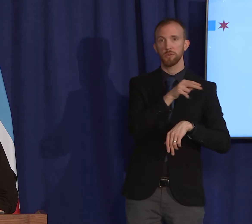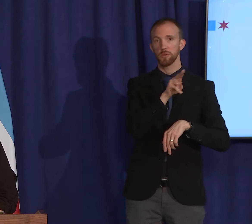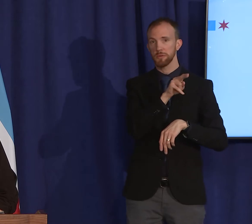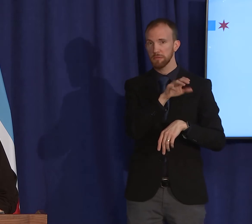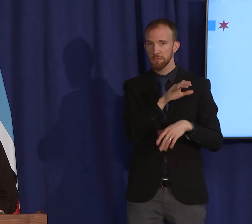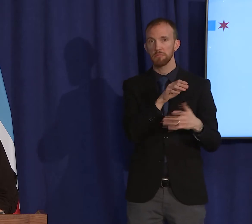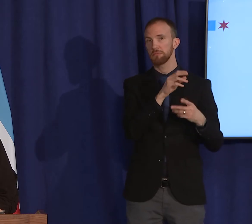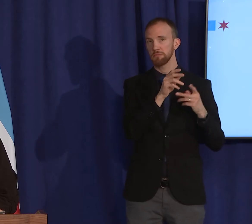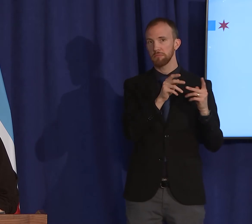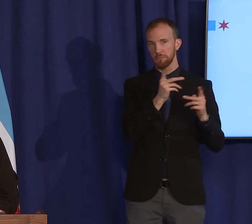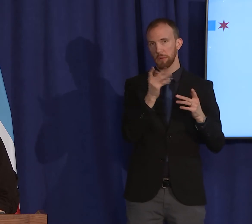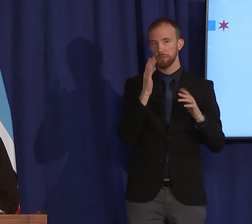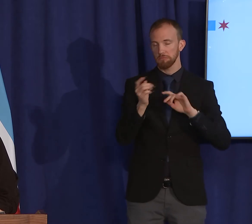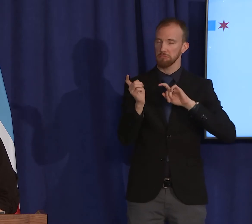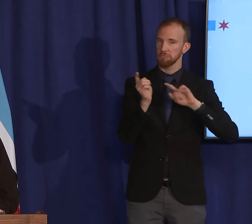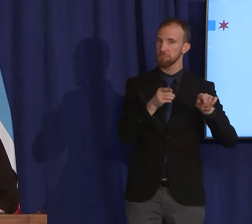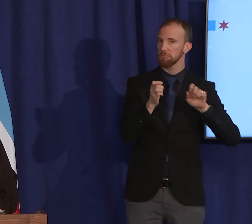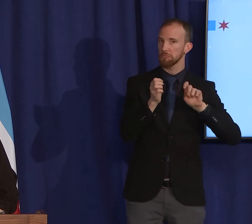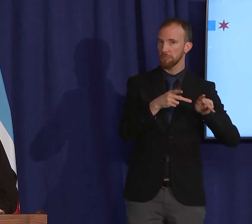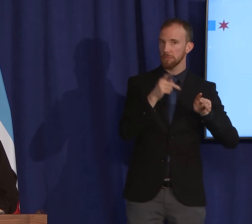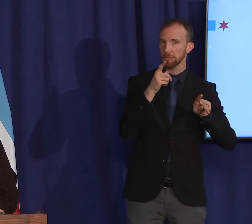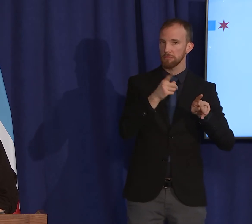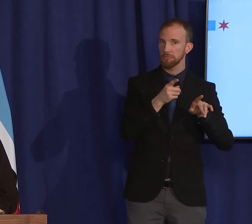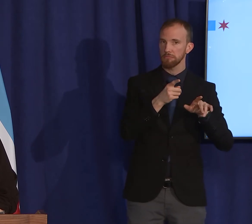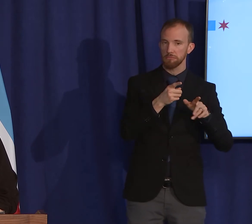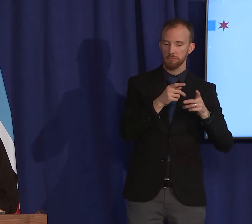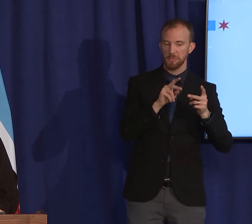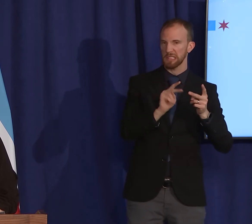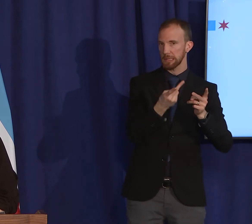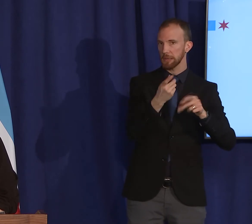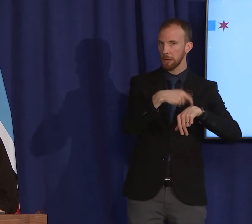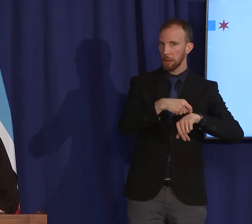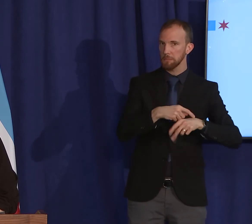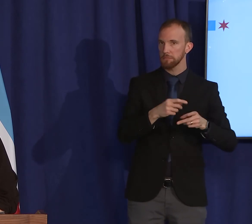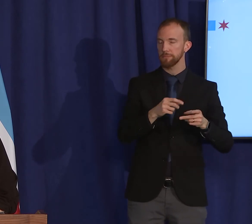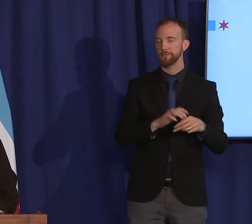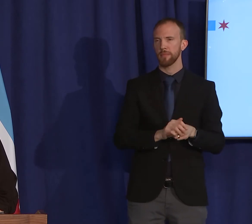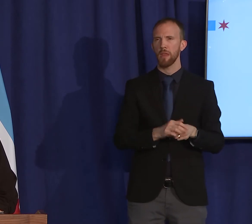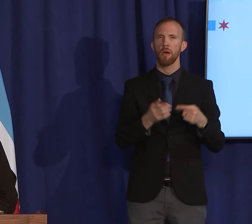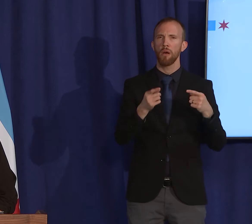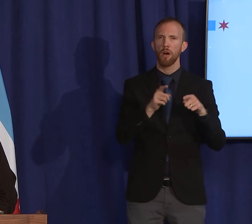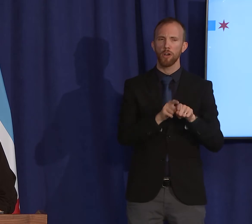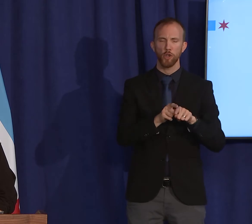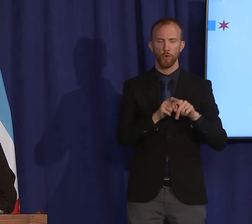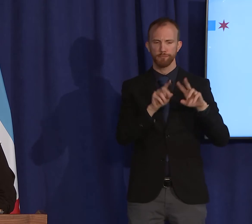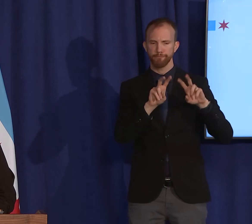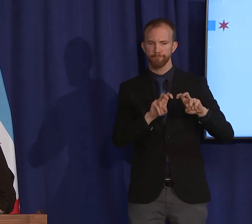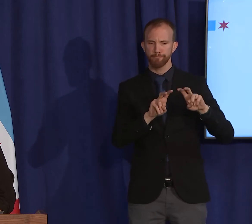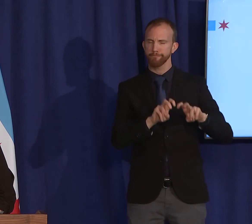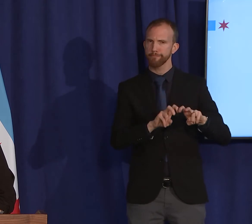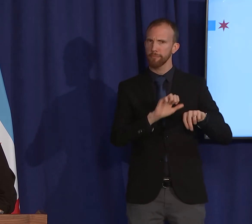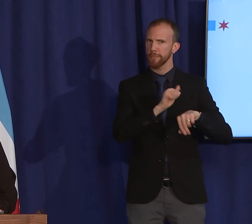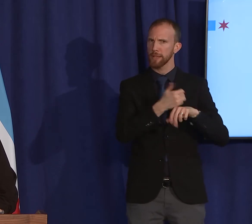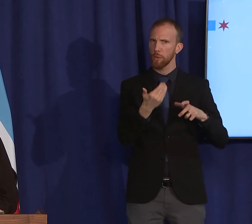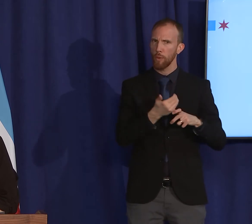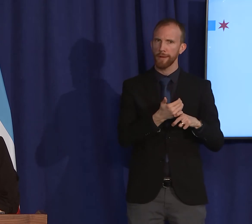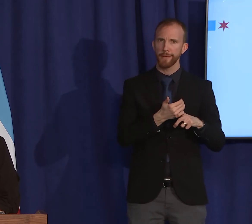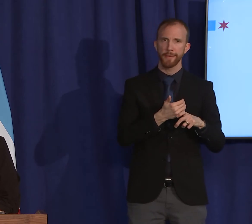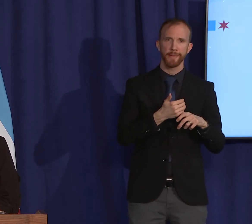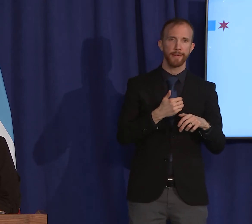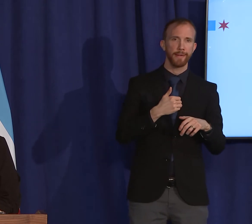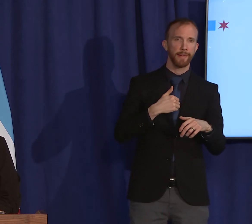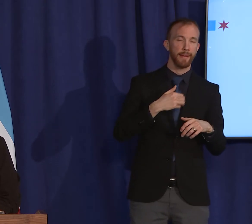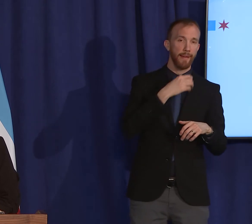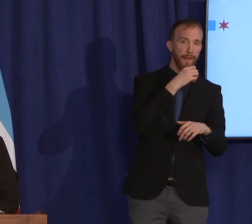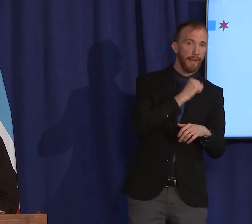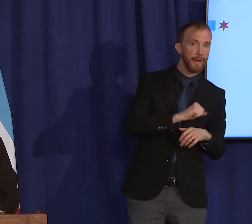second doses. I think we've also looked at this by age and by race ethnicity. We are seeing younger Chicagoans a little bit